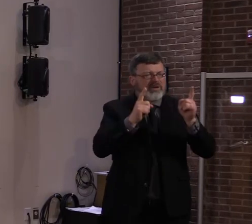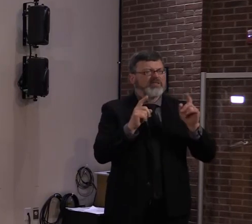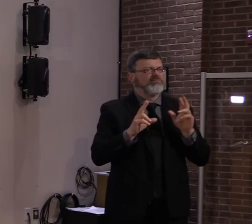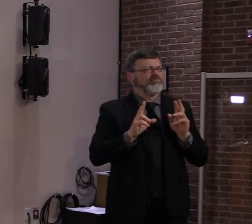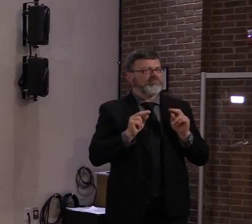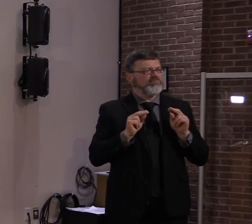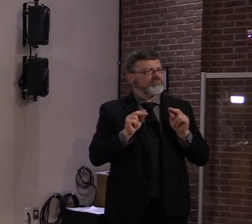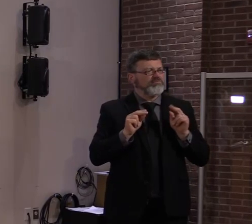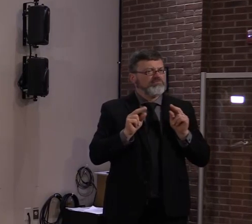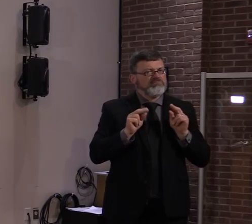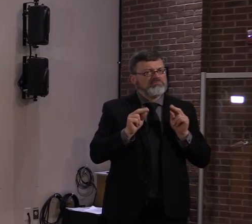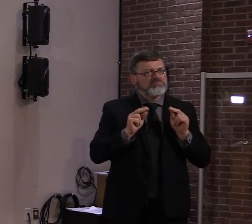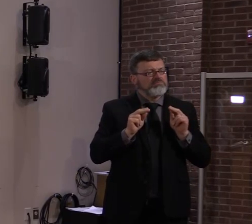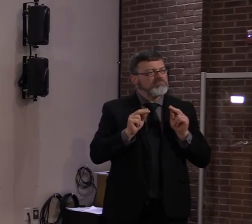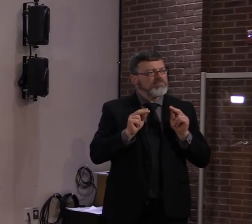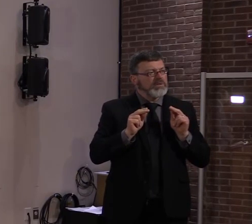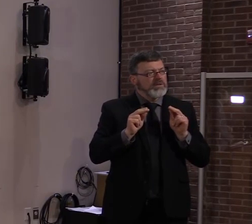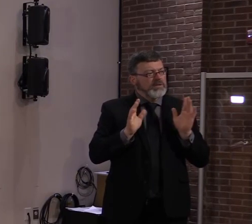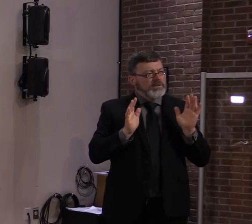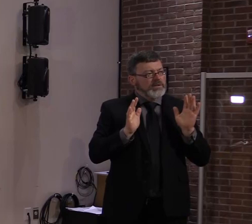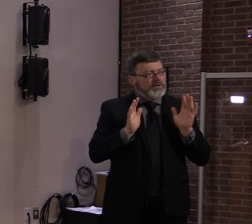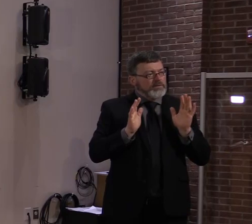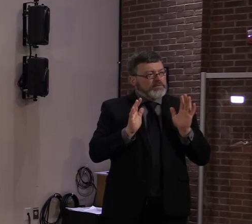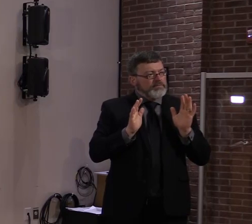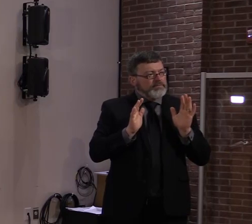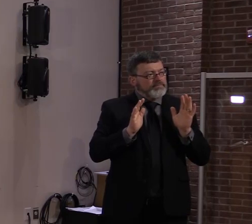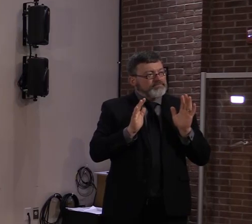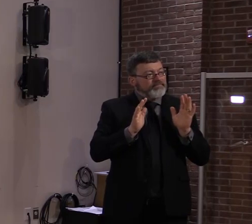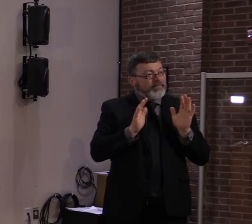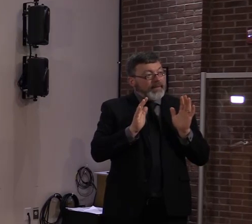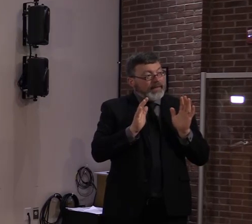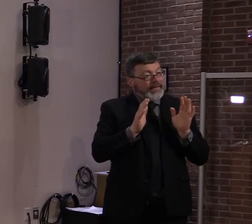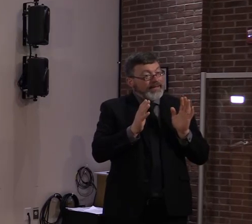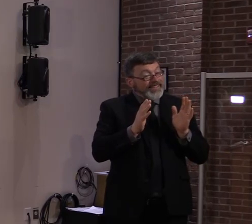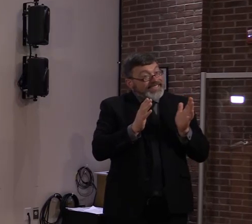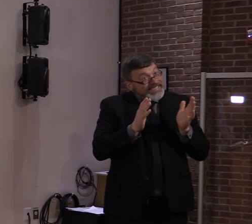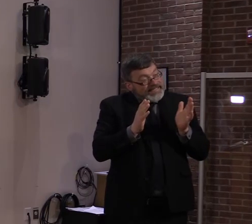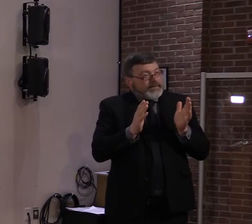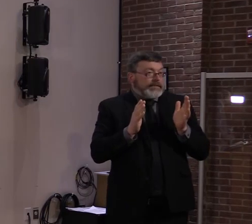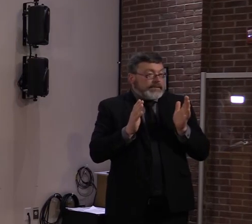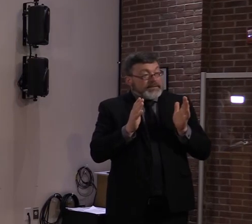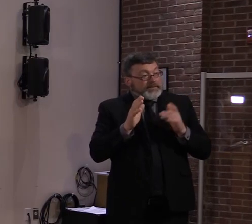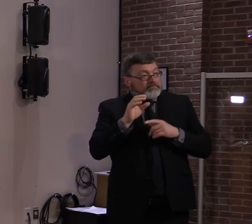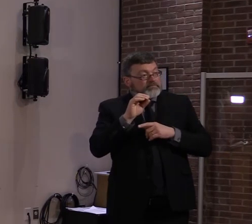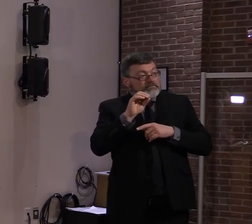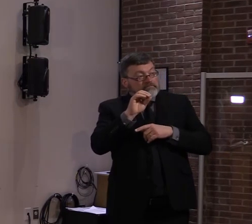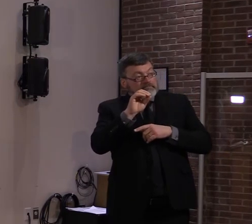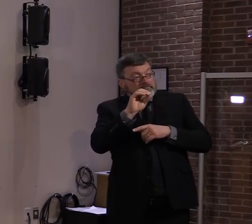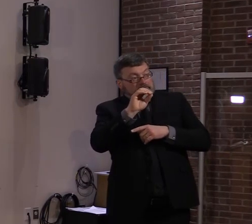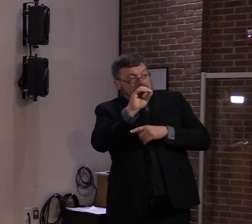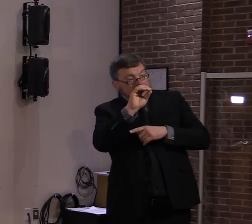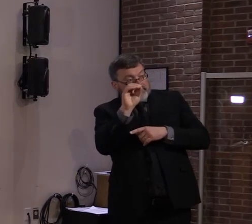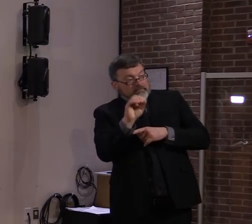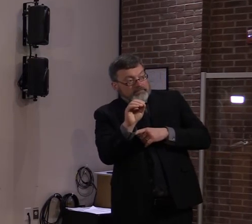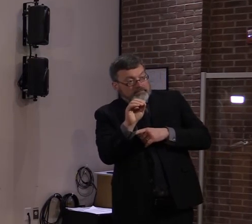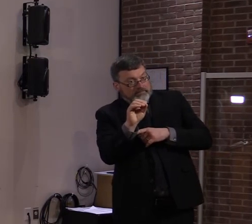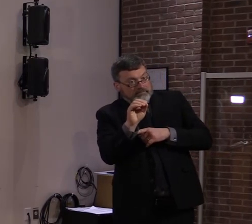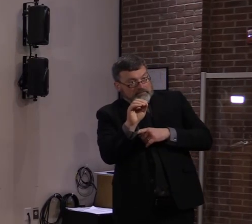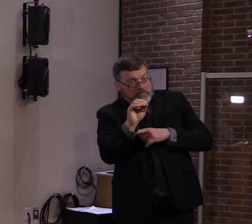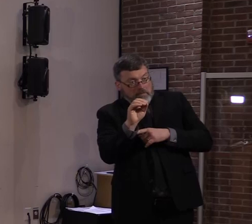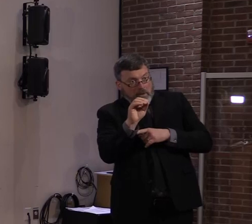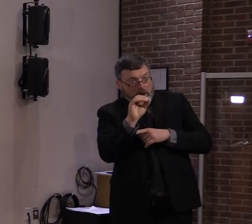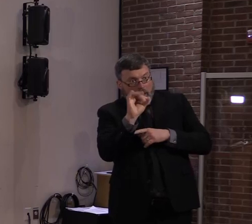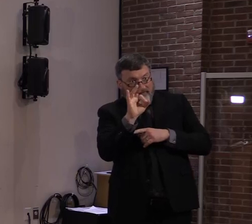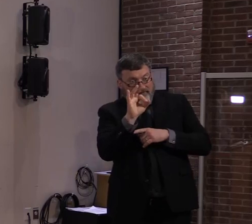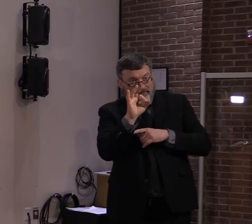So there was some uptick in vaccine after a sort of a town hall session designed to